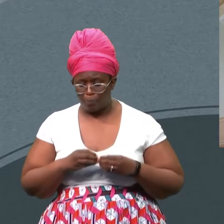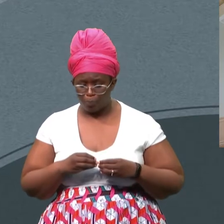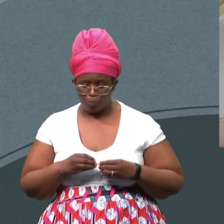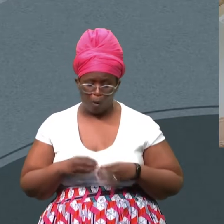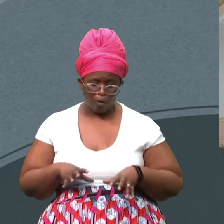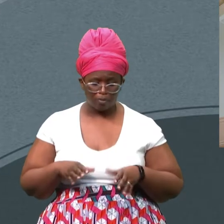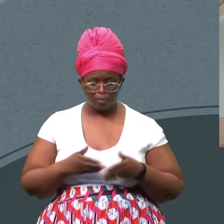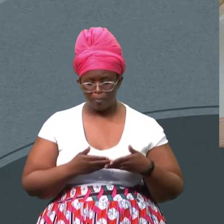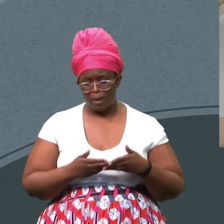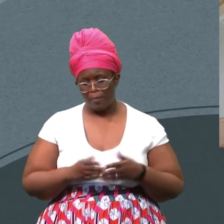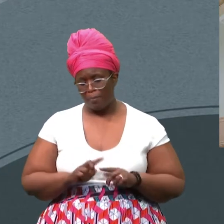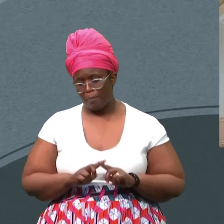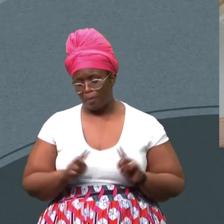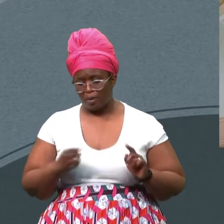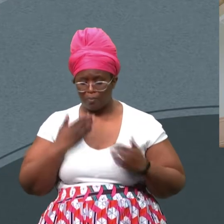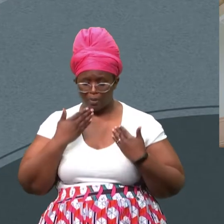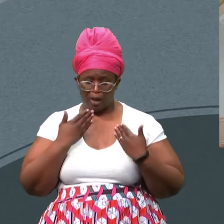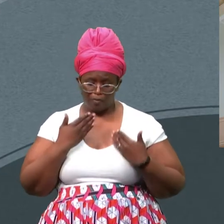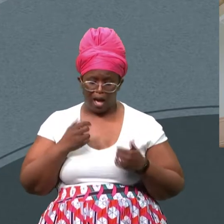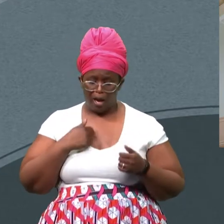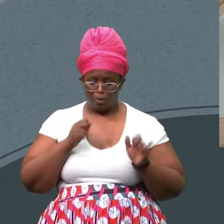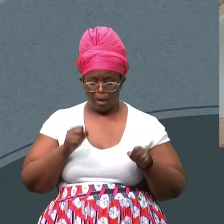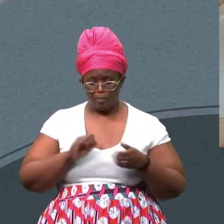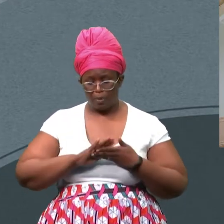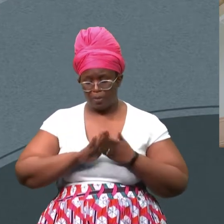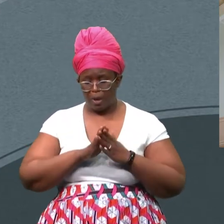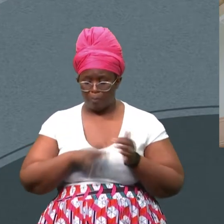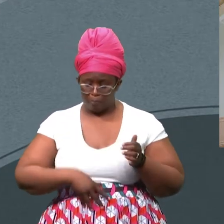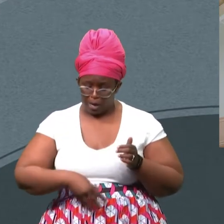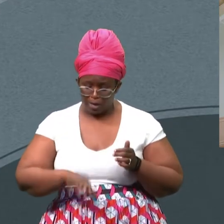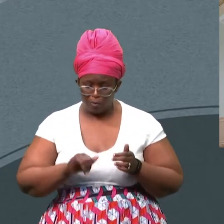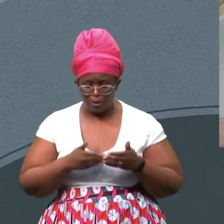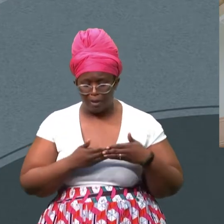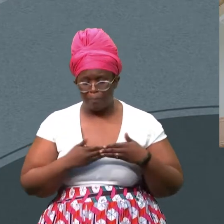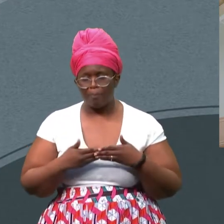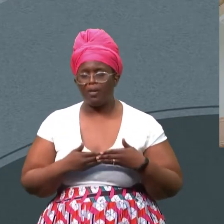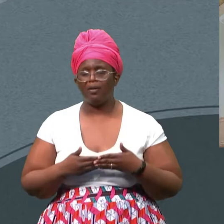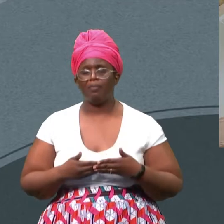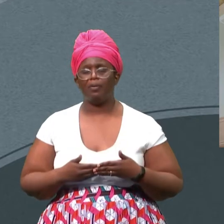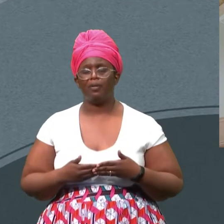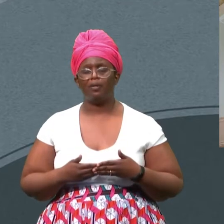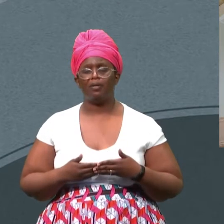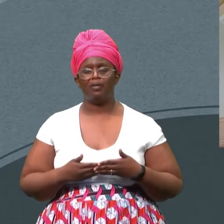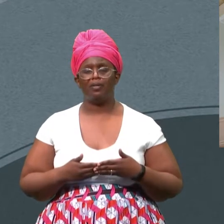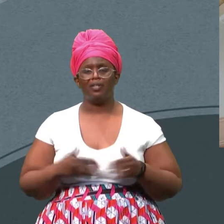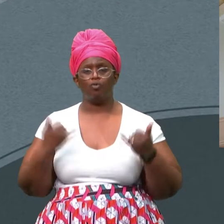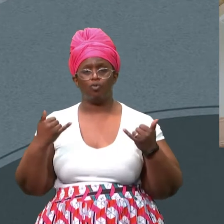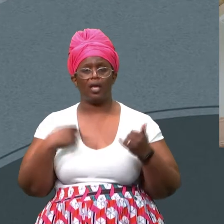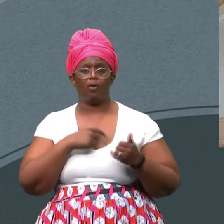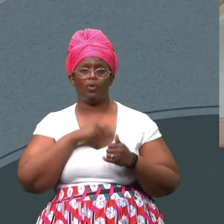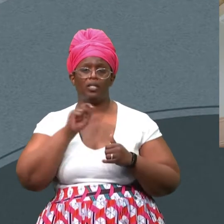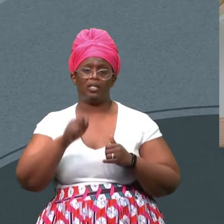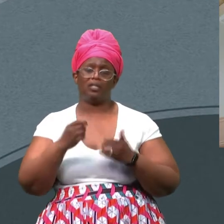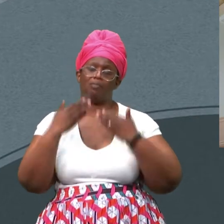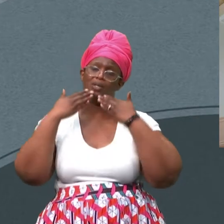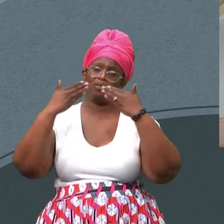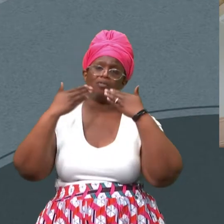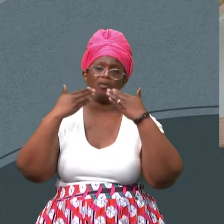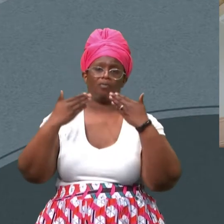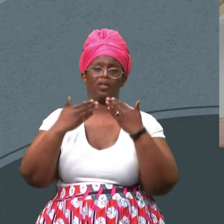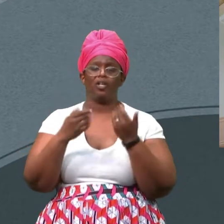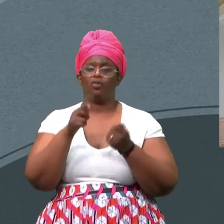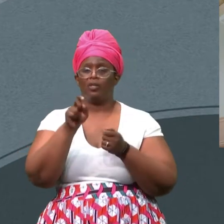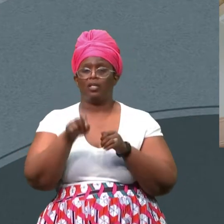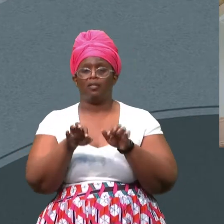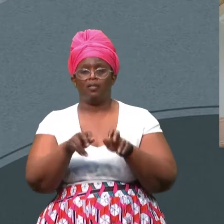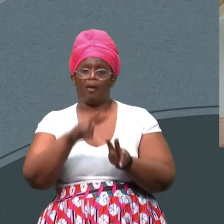life. God is saying today, this Mother's Day, is a day of grateful praise. Hashtag that. Hashtag